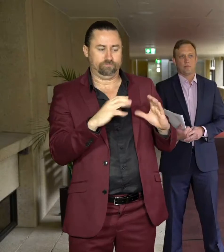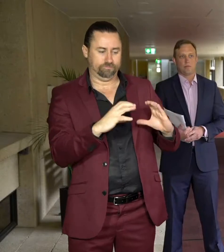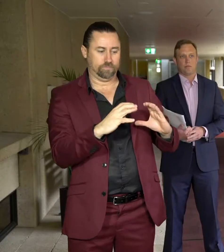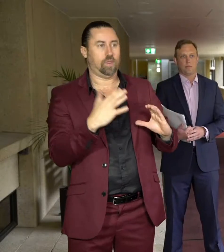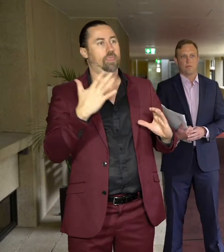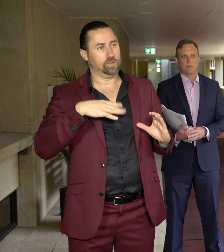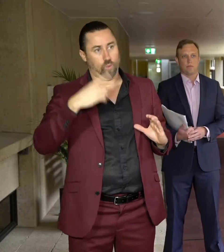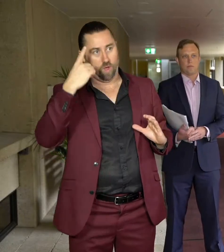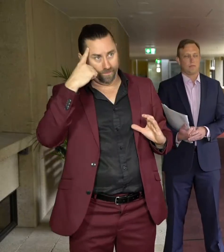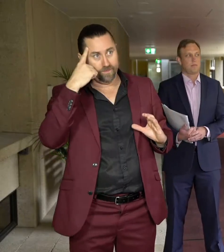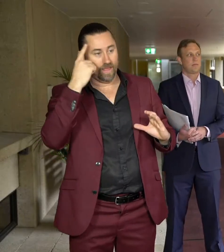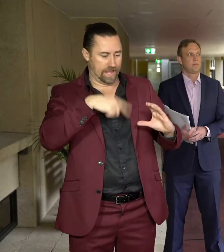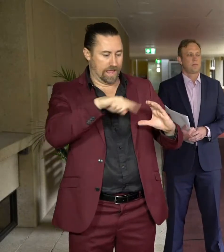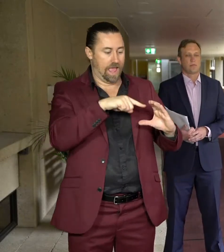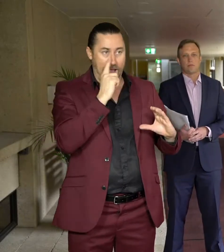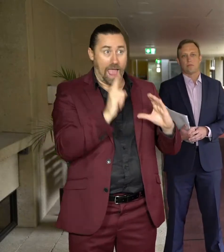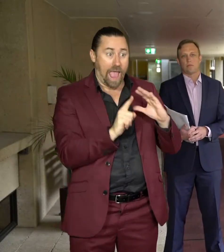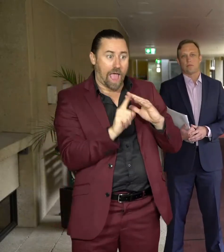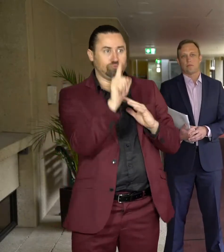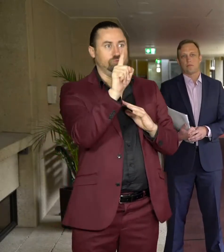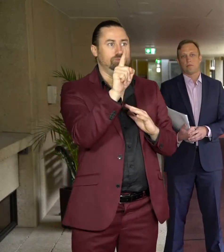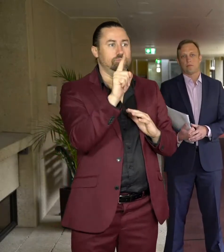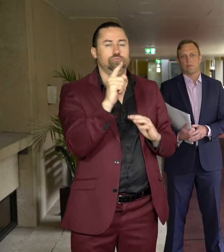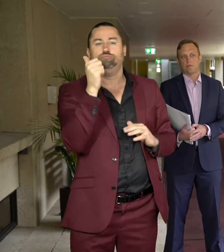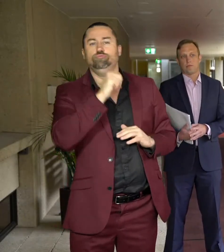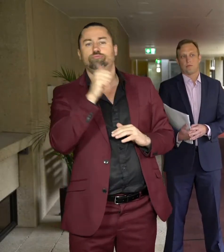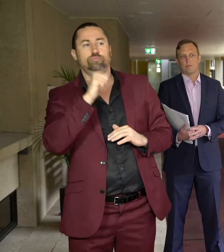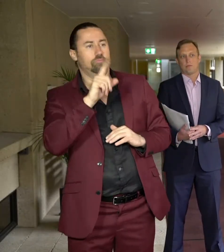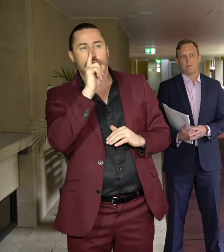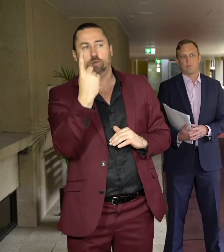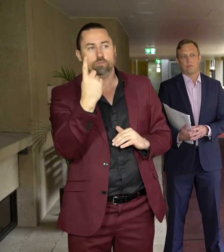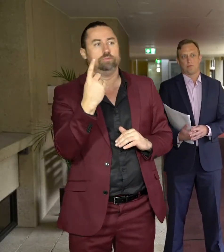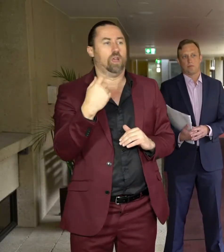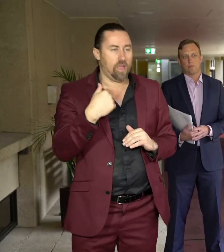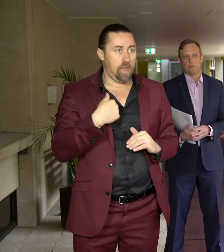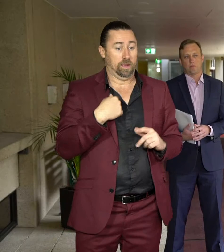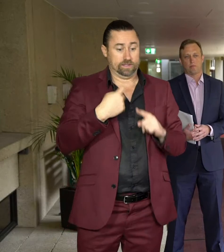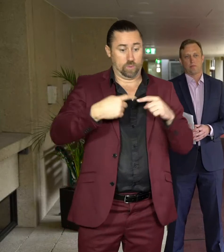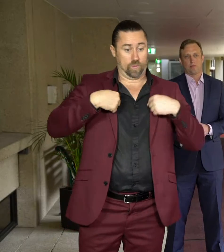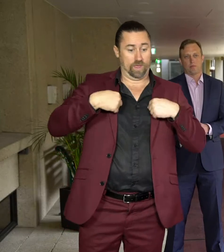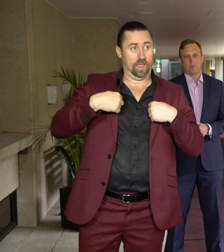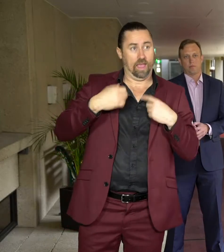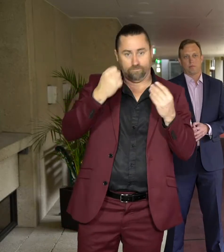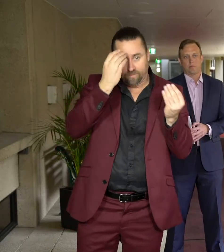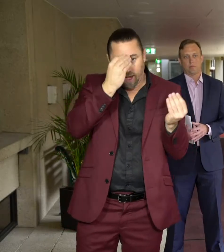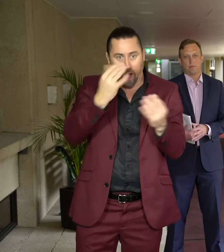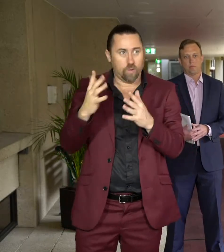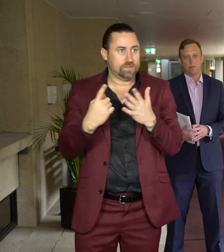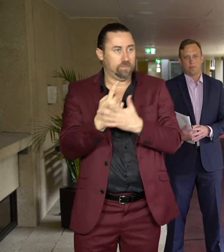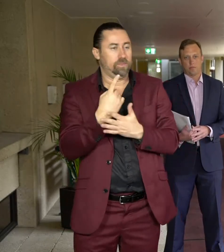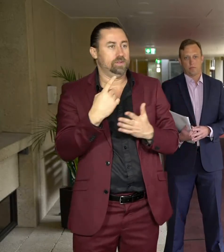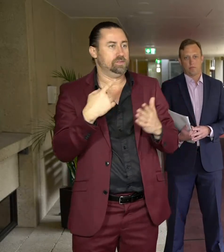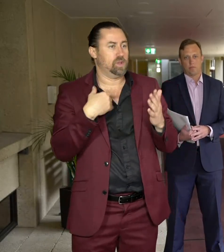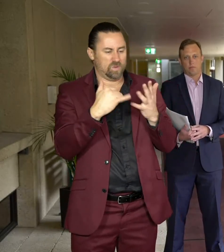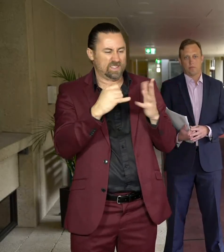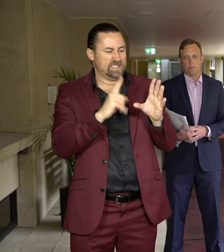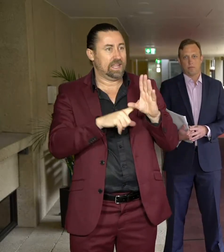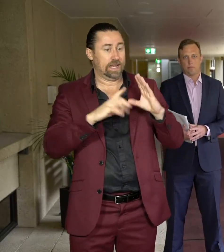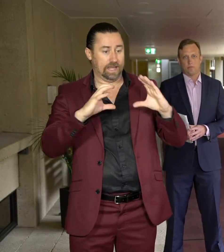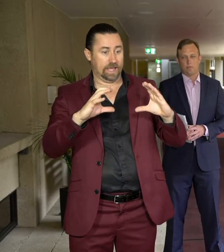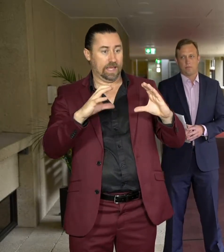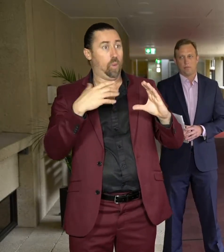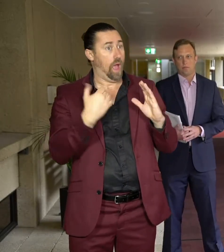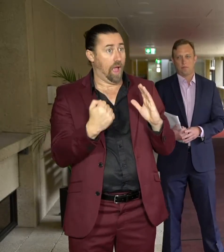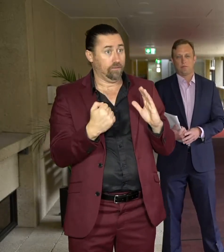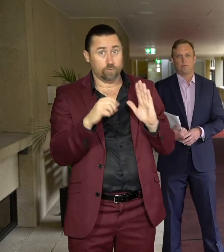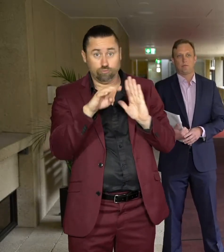there's a lot of messaging. Plus we've put, of course, our restrictions for Greater Sydney, including